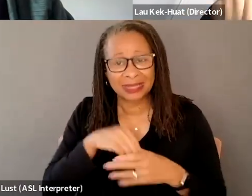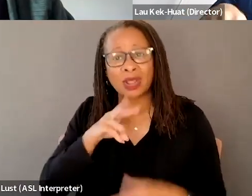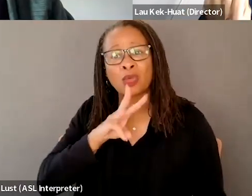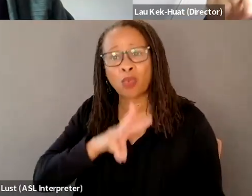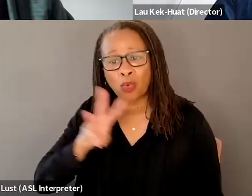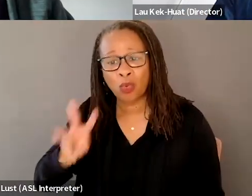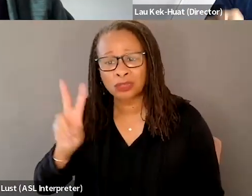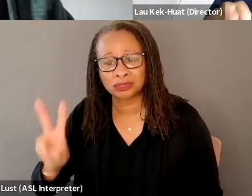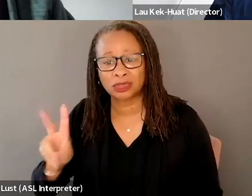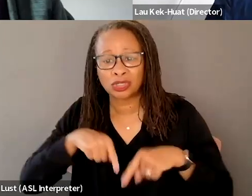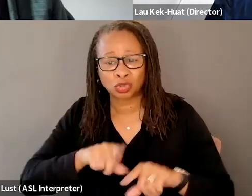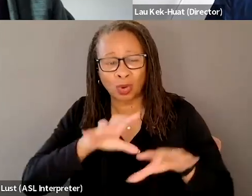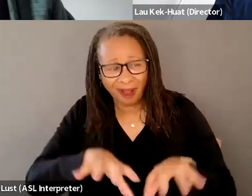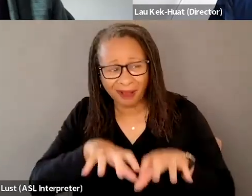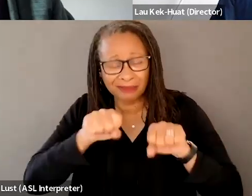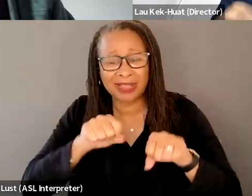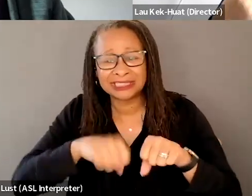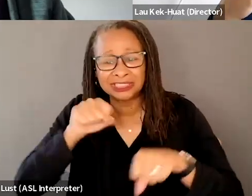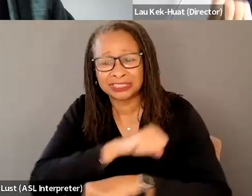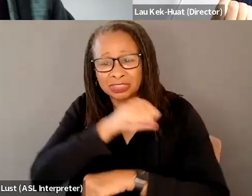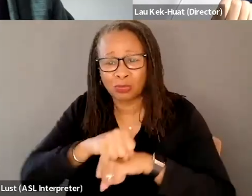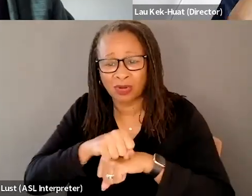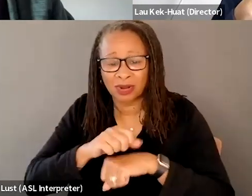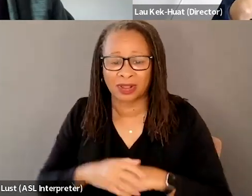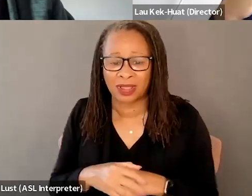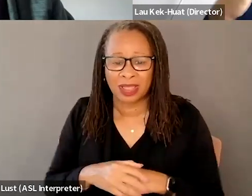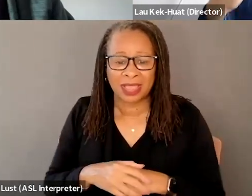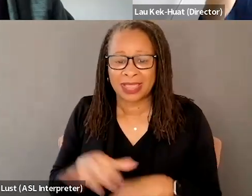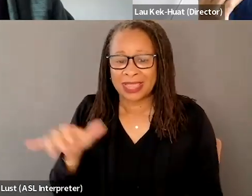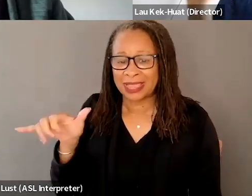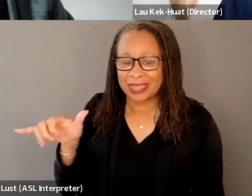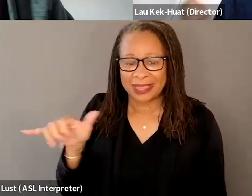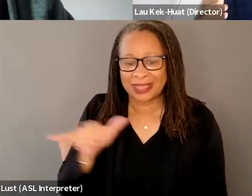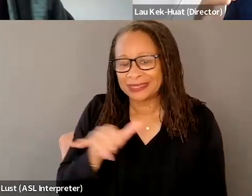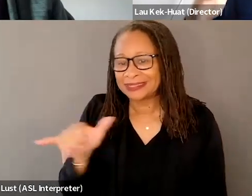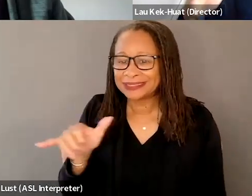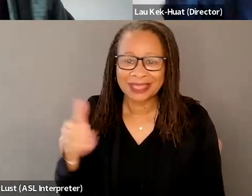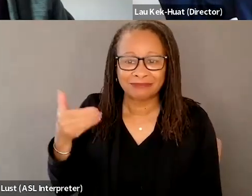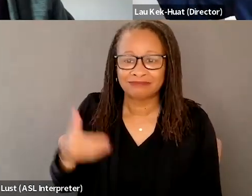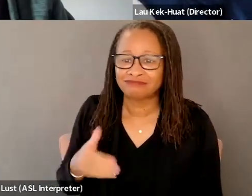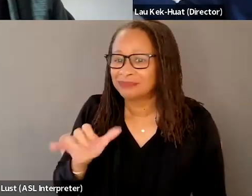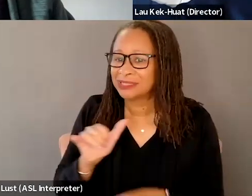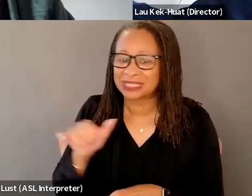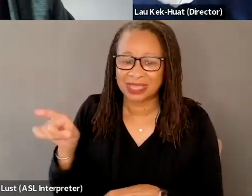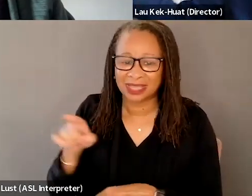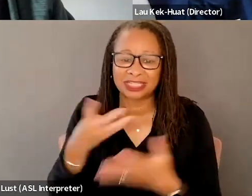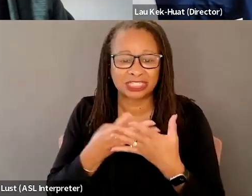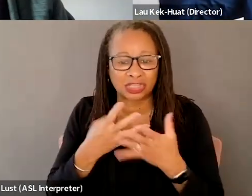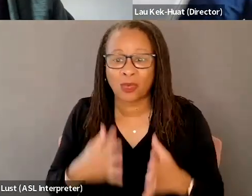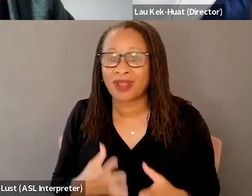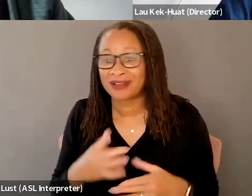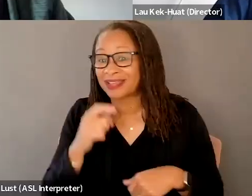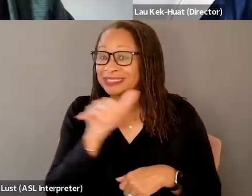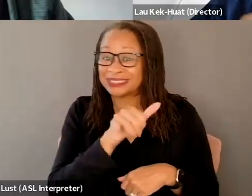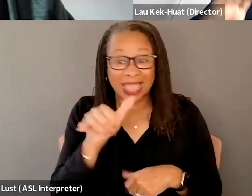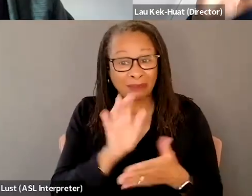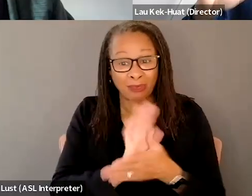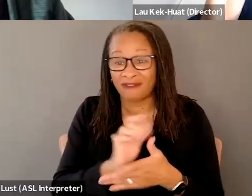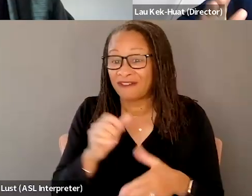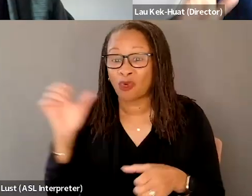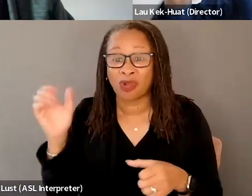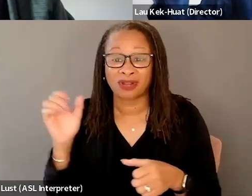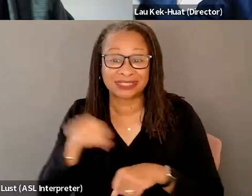during the occupation in Singapore. You see, it's the same me and the same film. screened in Taiwan and Singapore,